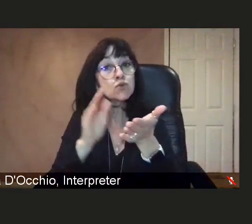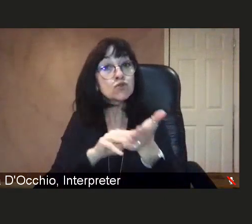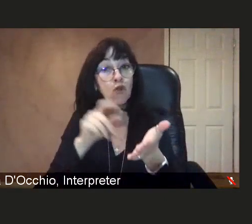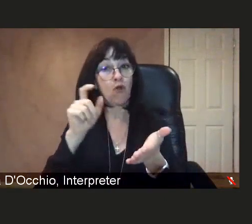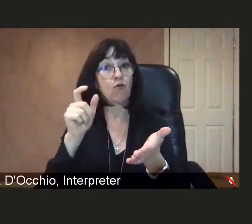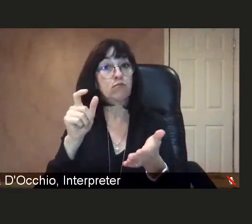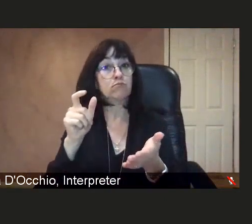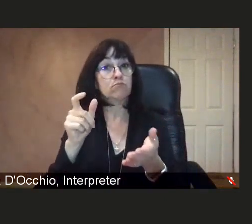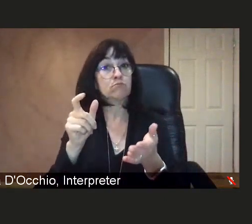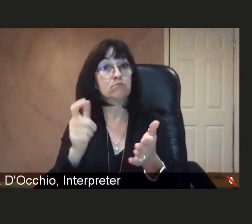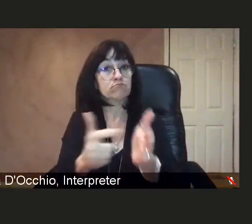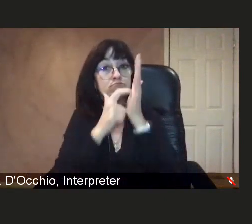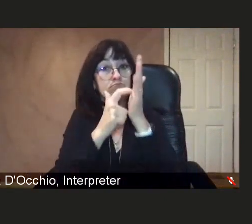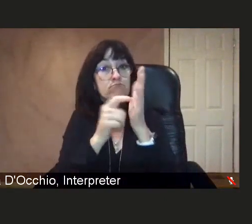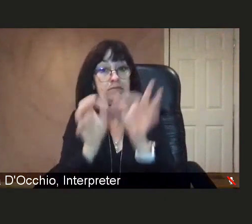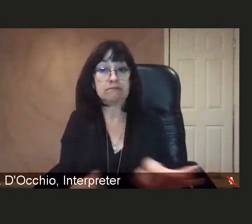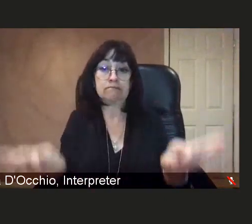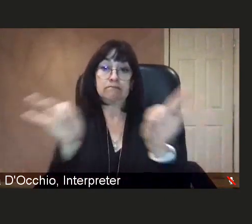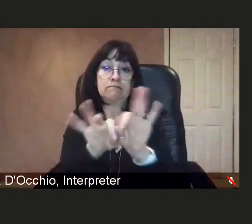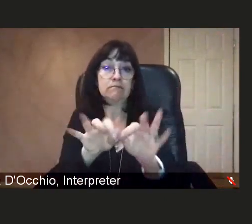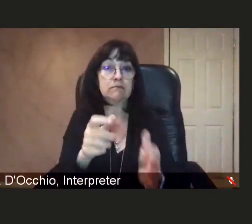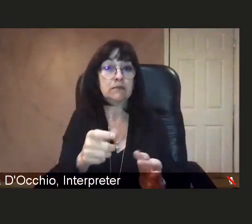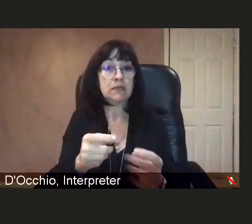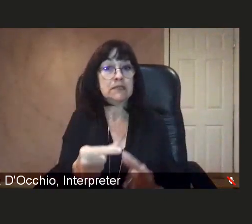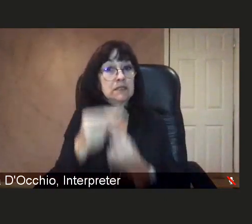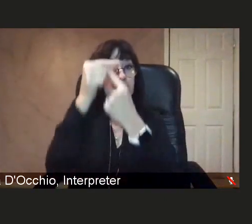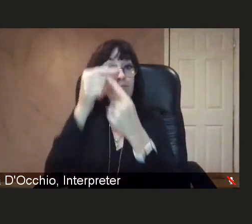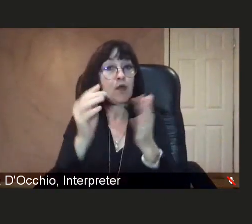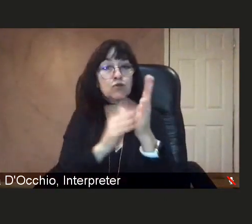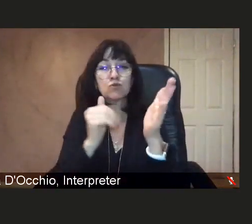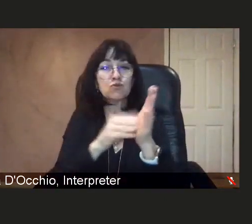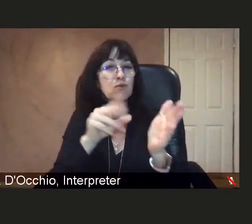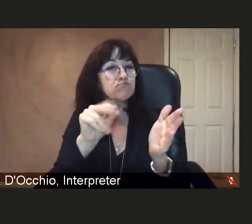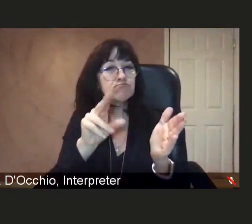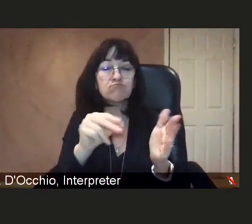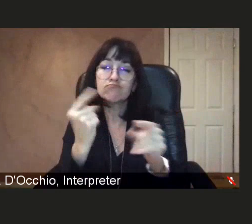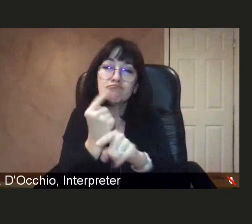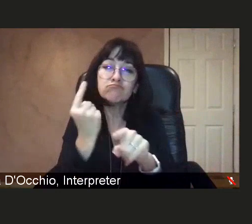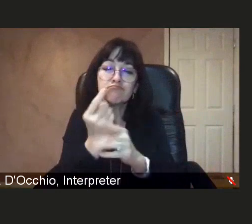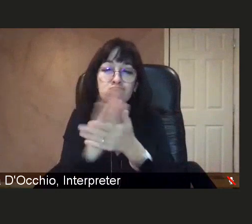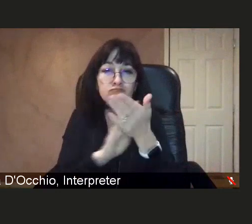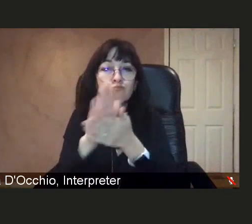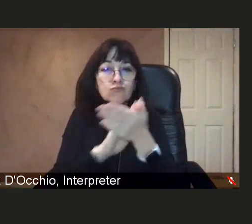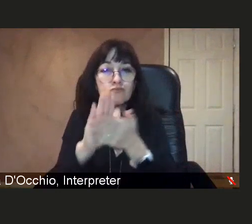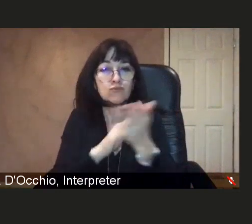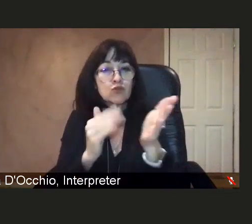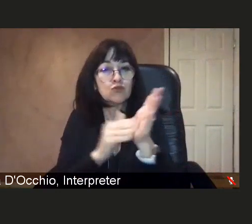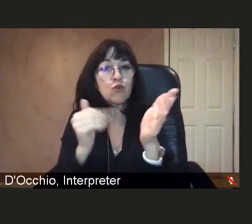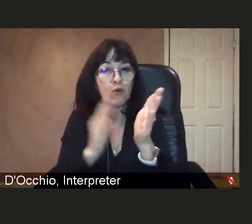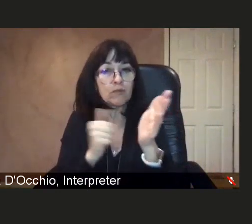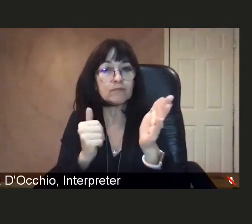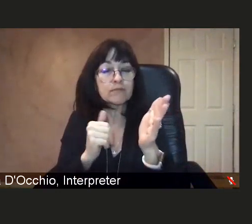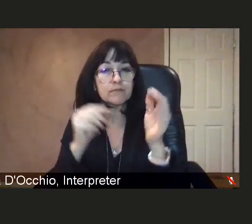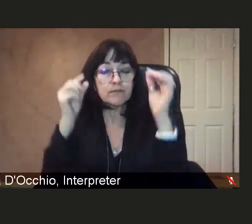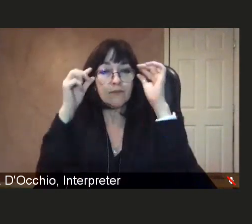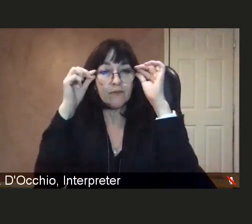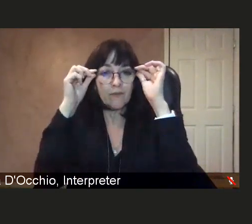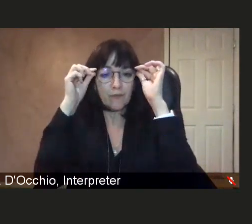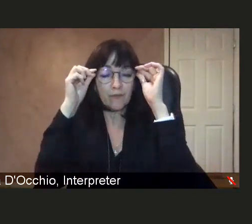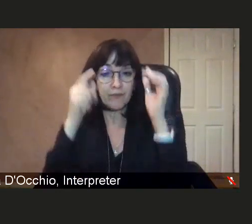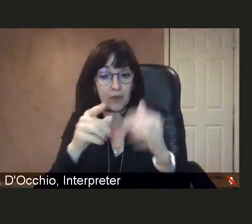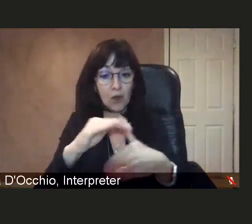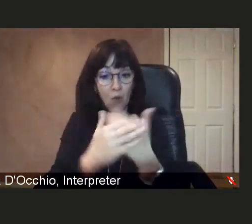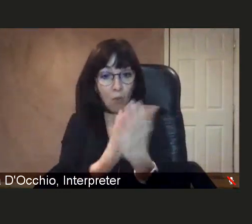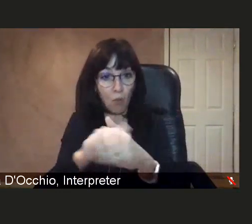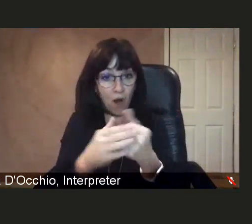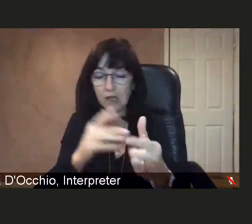washing your hands for at least 20 seconds. The other important thing to do is to avoid touching your face.